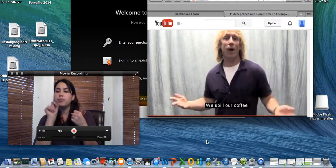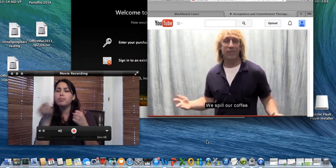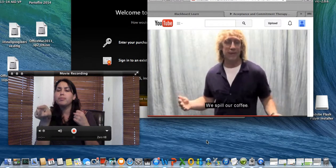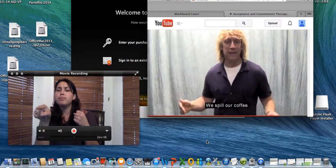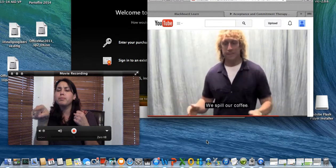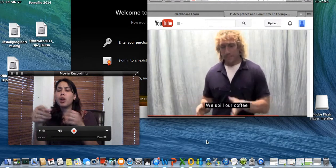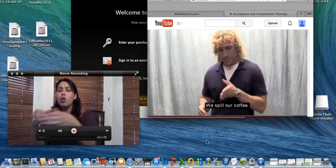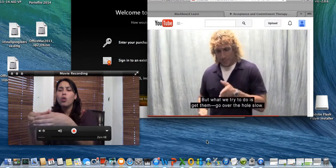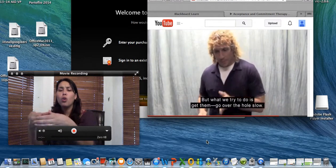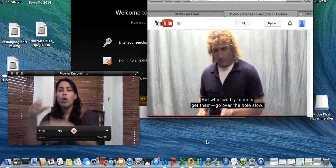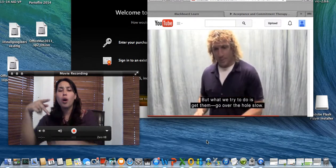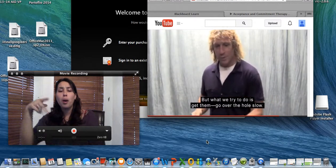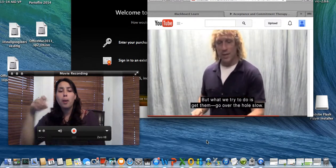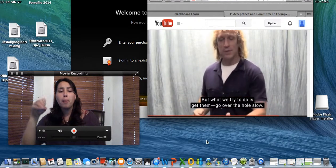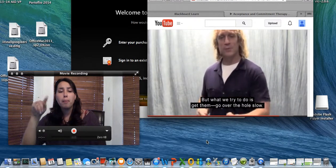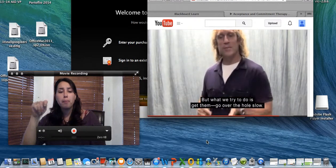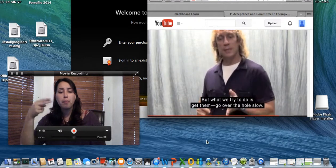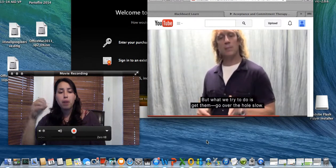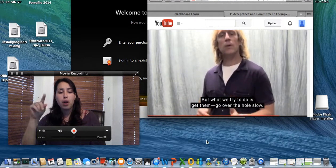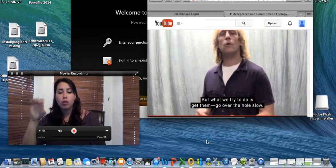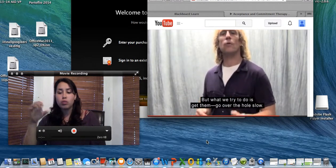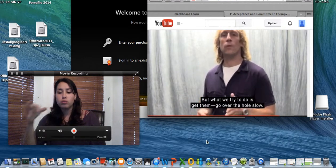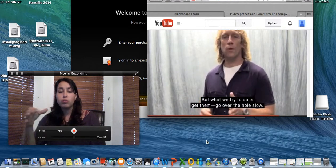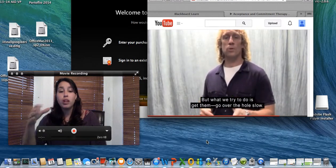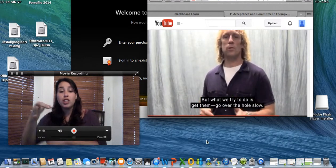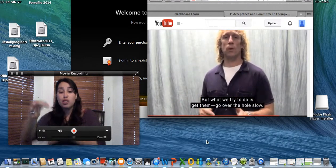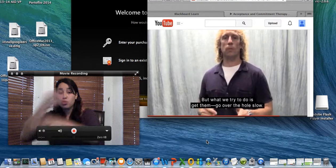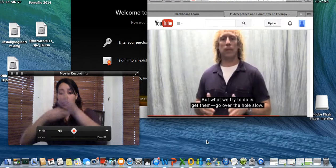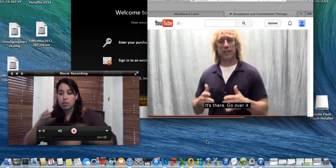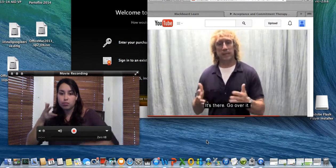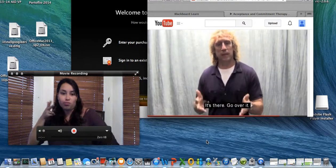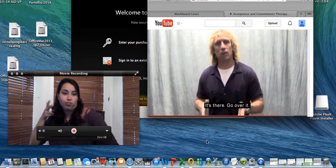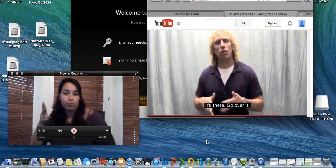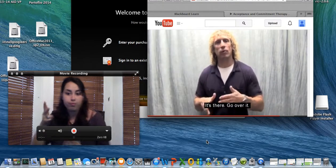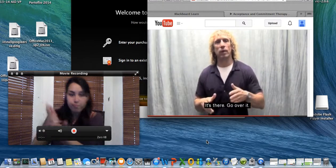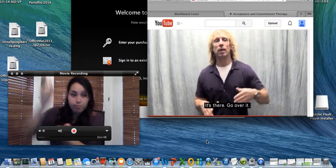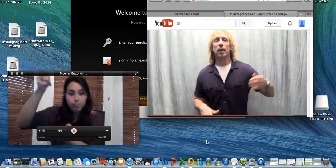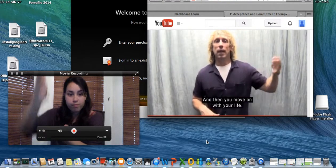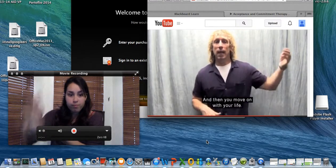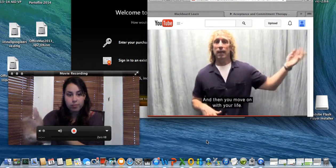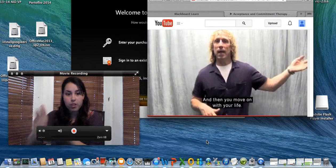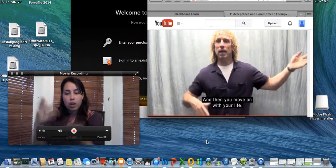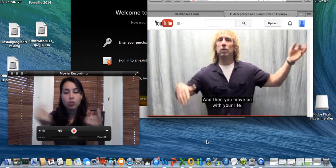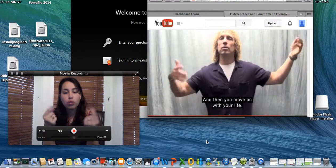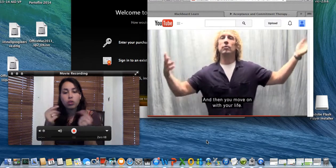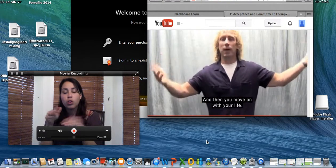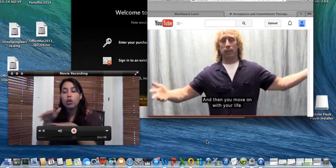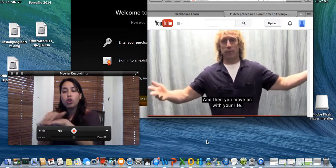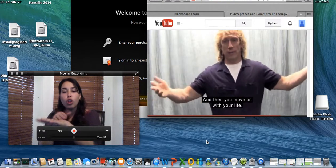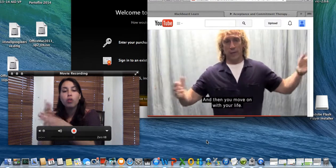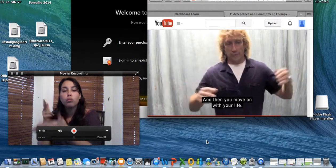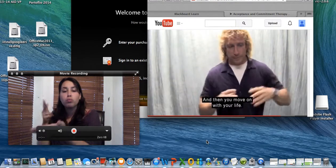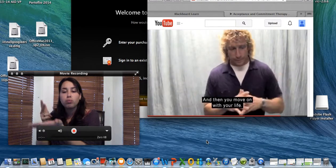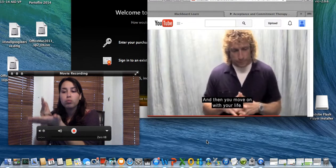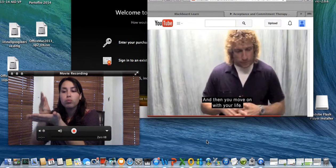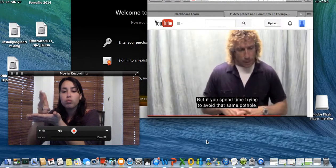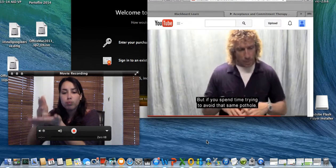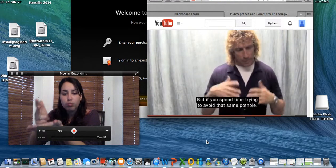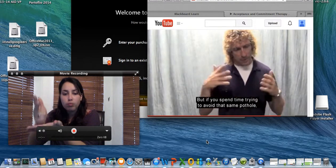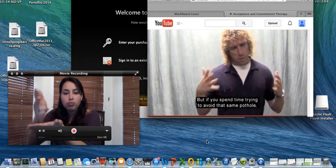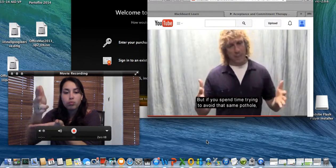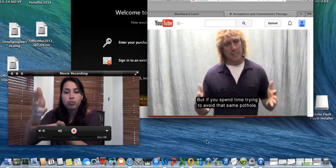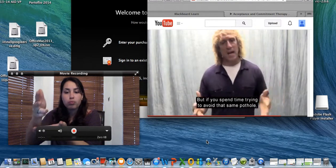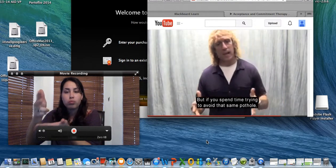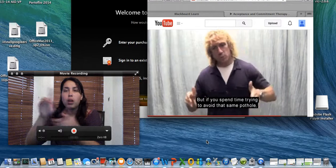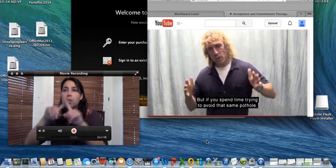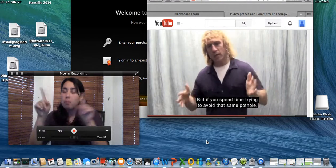our coffee. But what we try to do is get them, go over the whole slow. It's there, go over it. And then you move on with your life. But